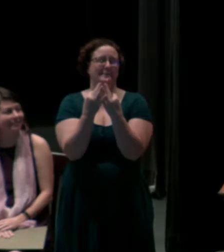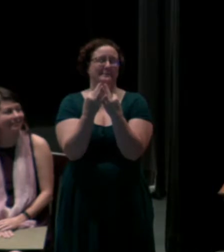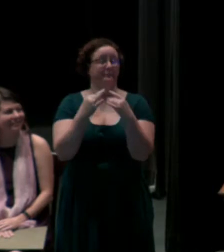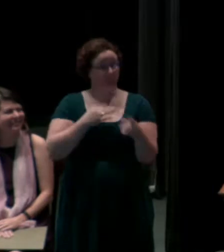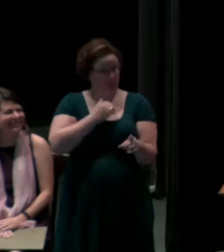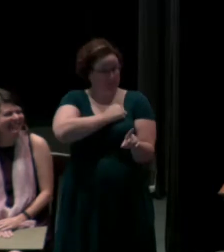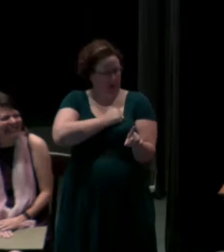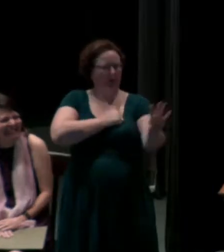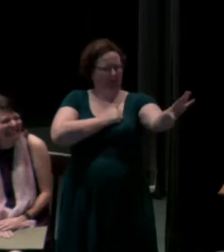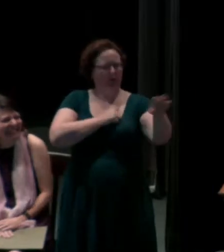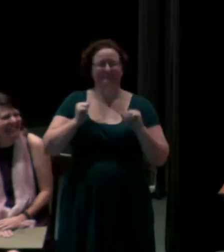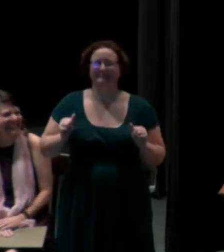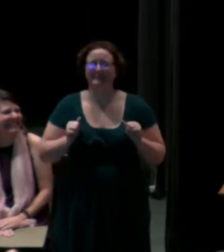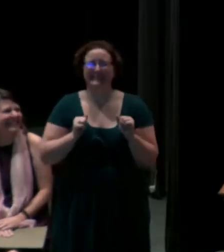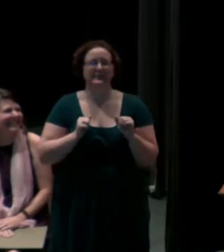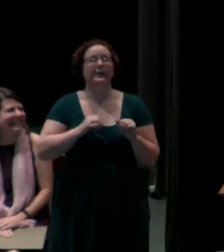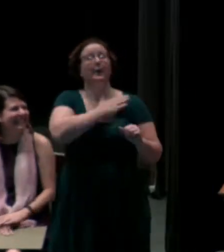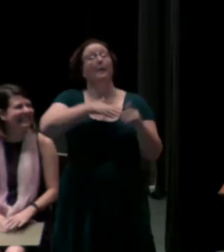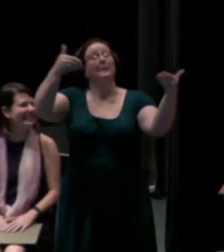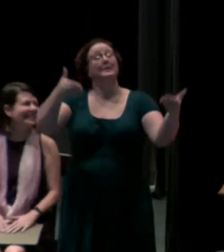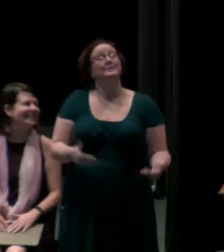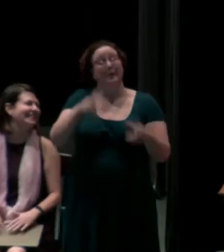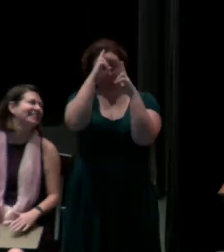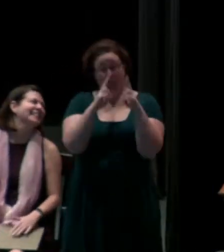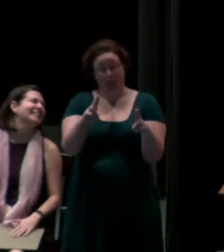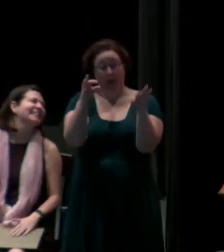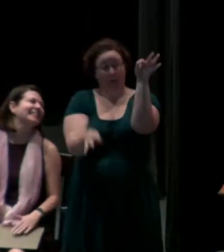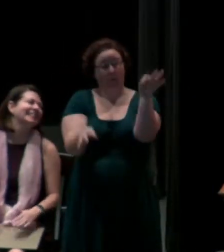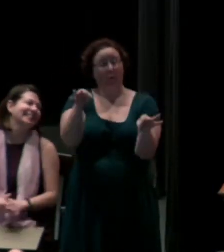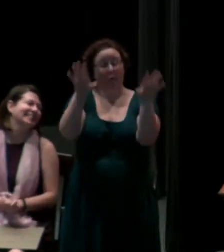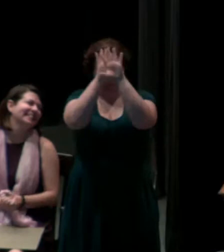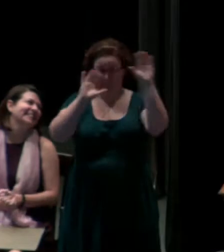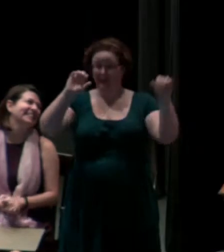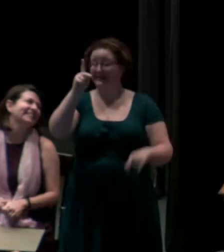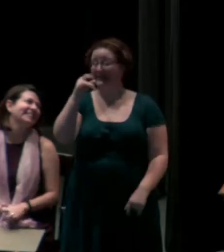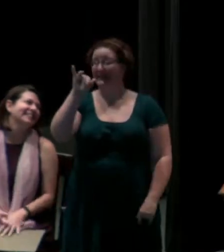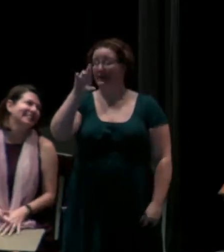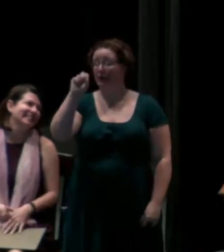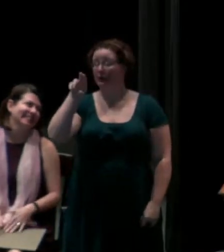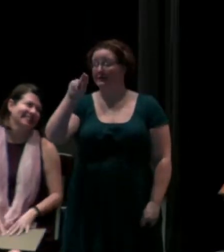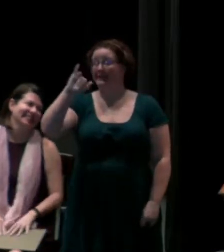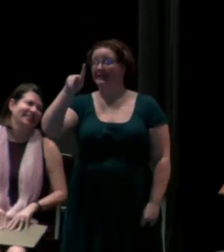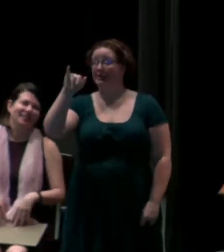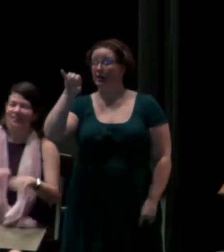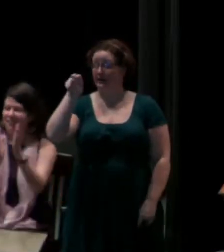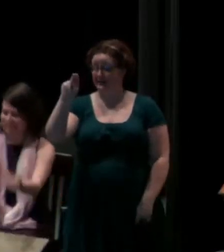this time, please welcome our Honor Court President, Kirsten Jackson, class of